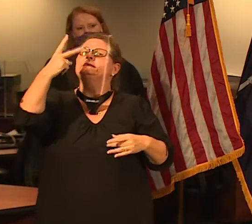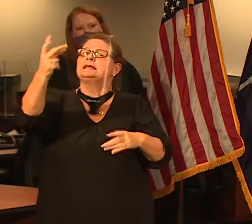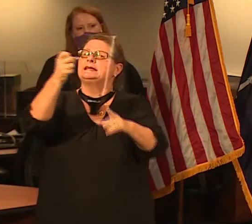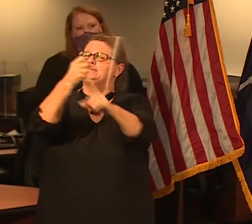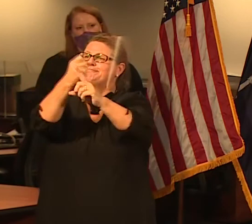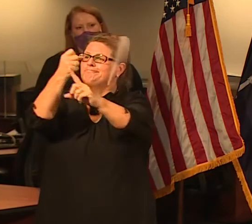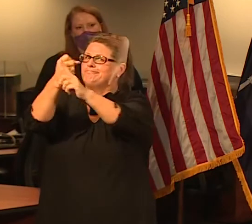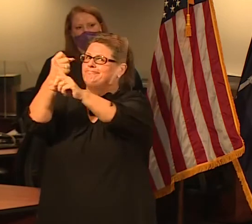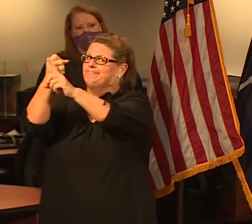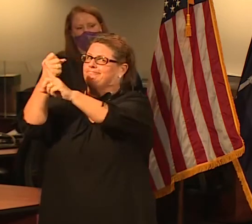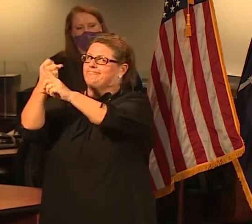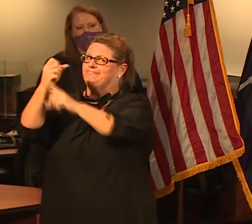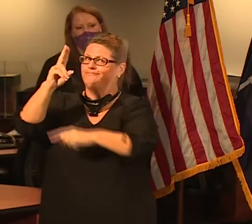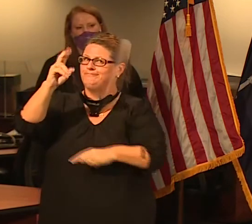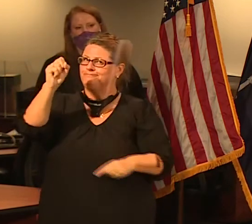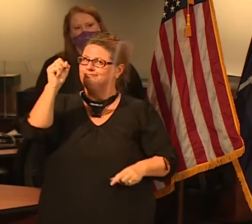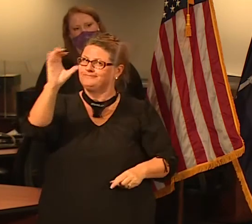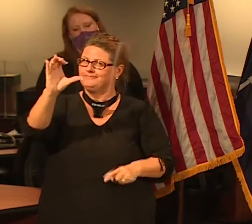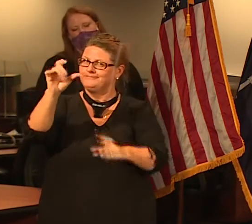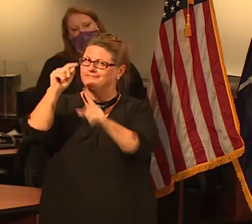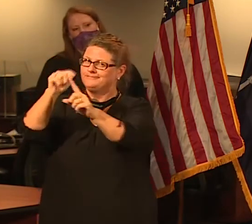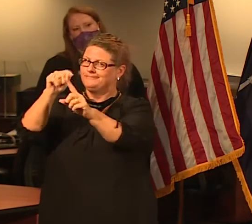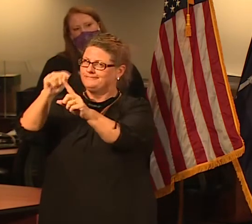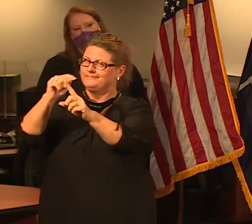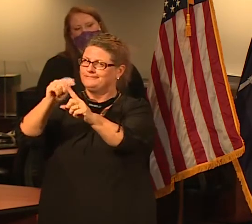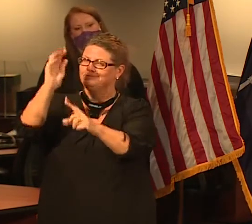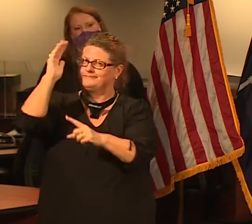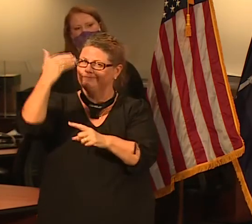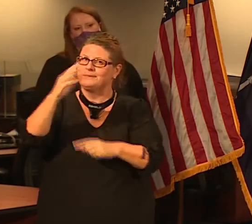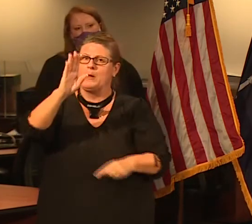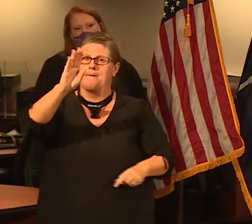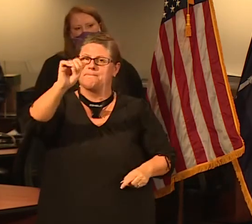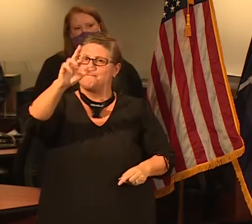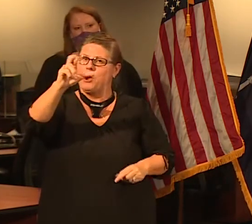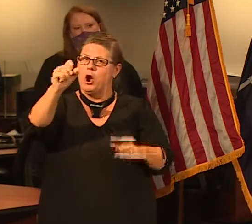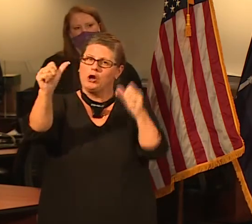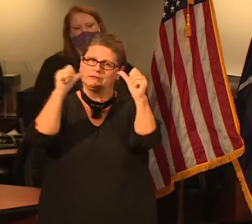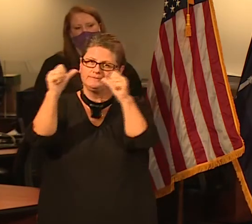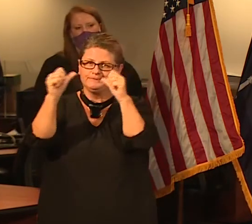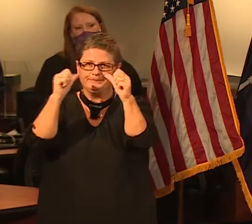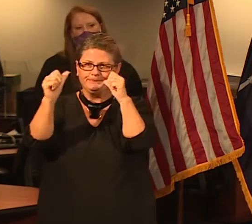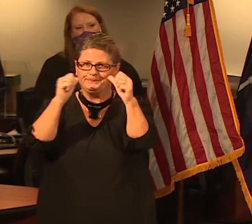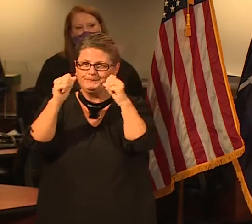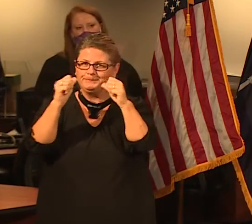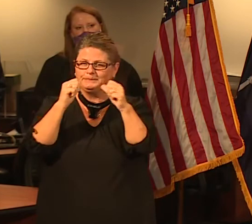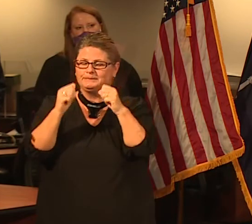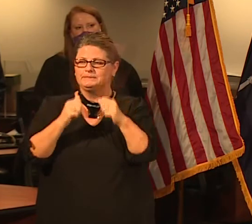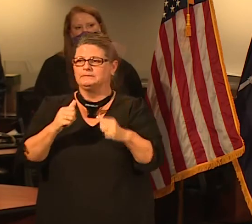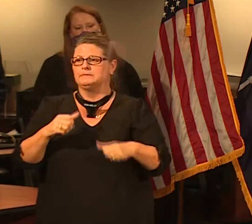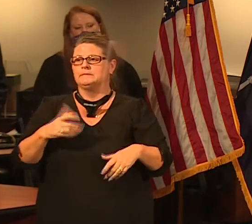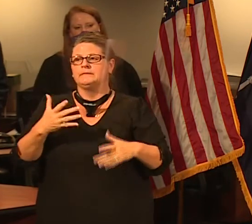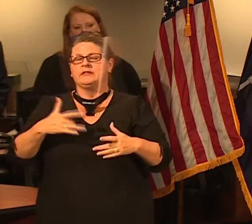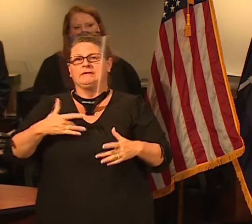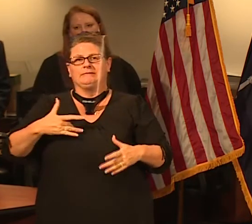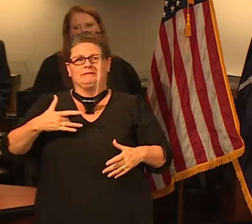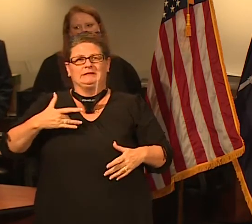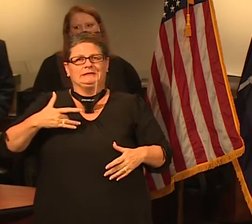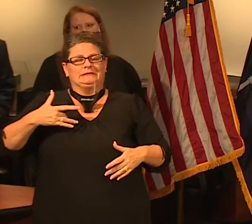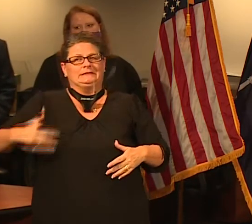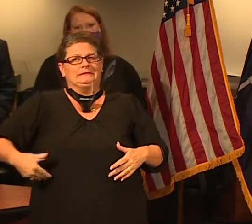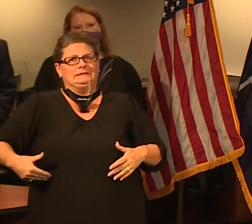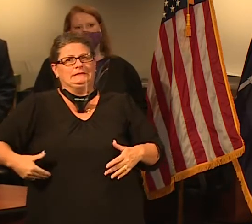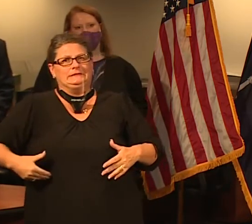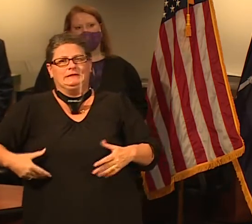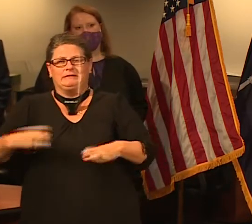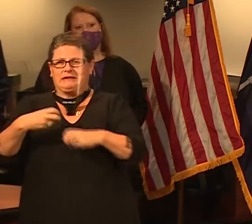cases, including at the University of South Carolina. Bars in particular, bar owners in particular, have been raising some alarms. They feel like they're in a tough